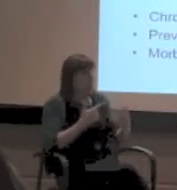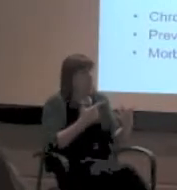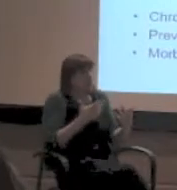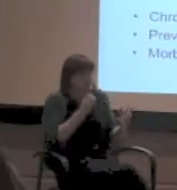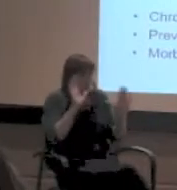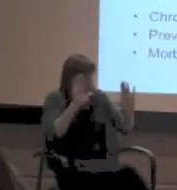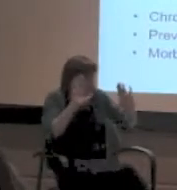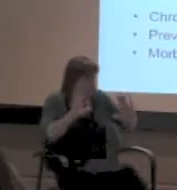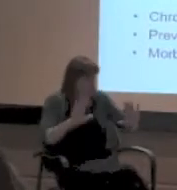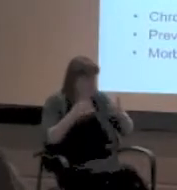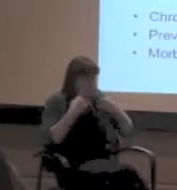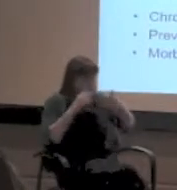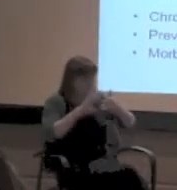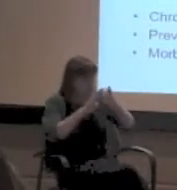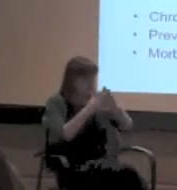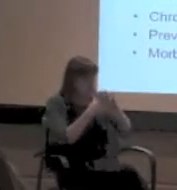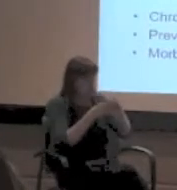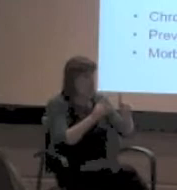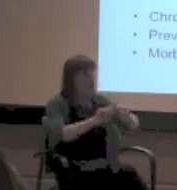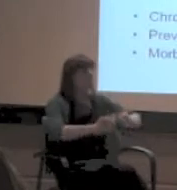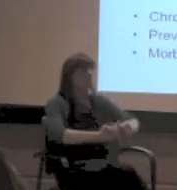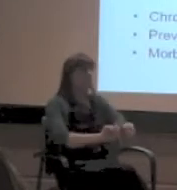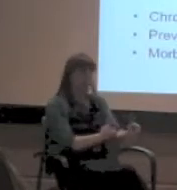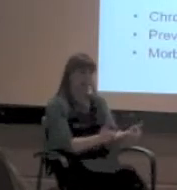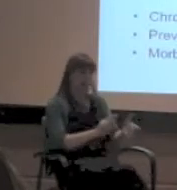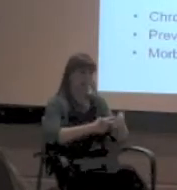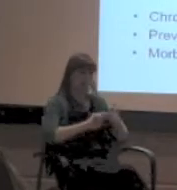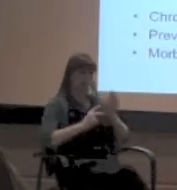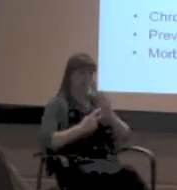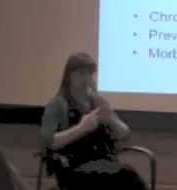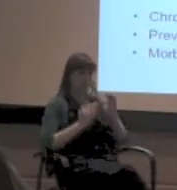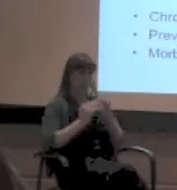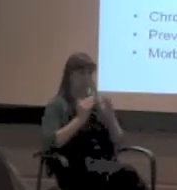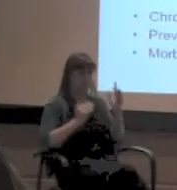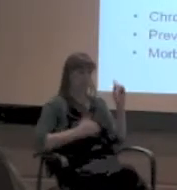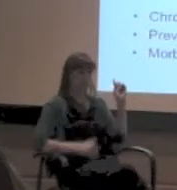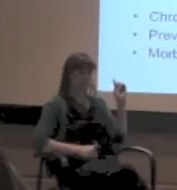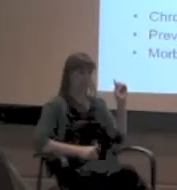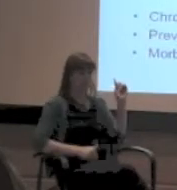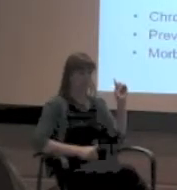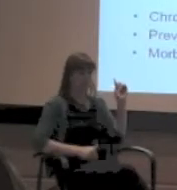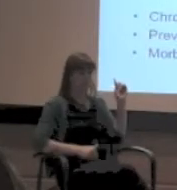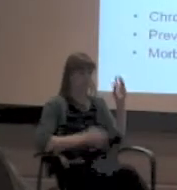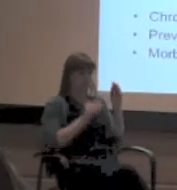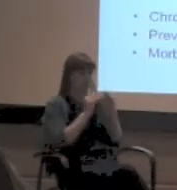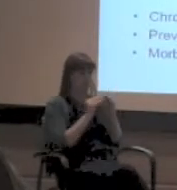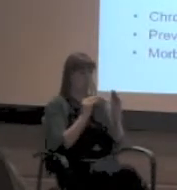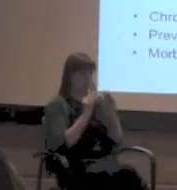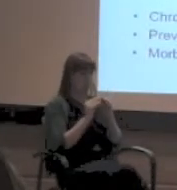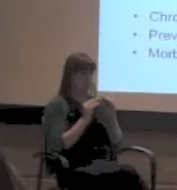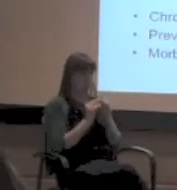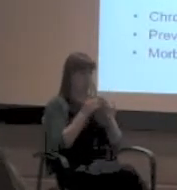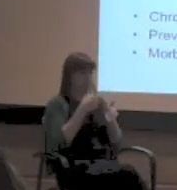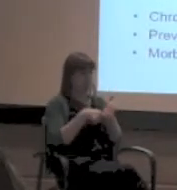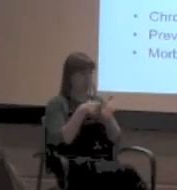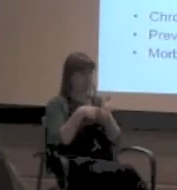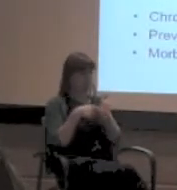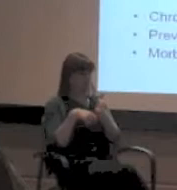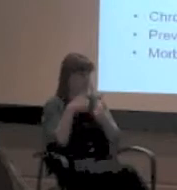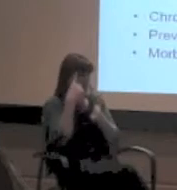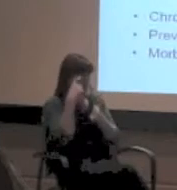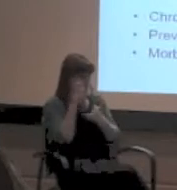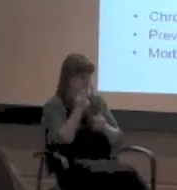that's great. It's a success story, but that's more. This is what the government's scared of. It's more and more costs because these